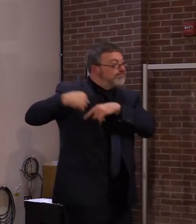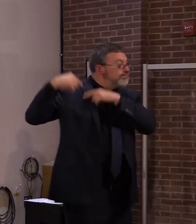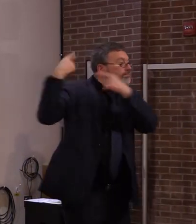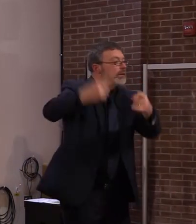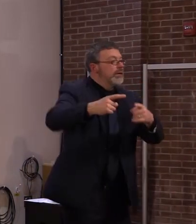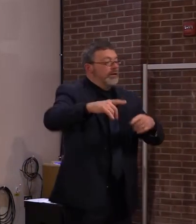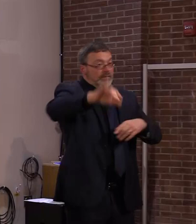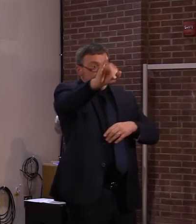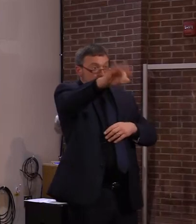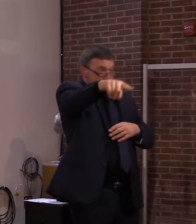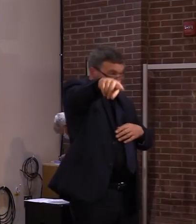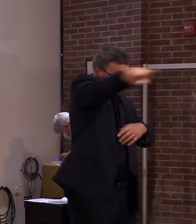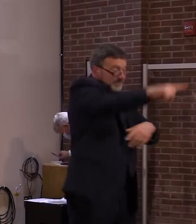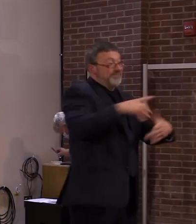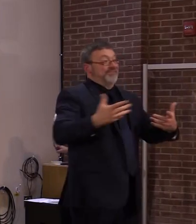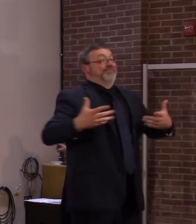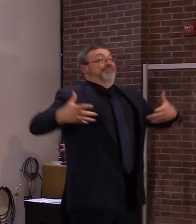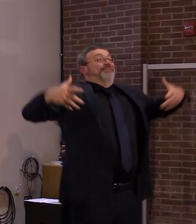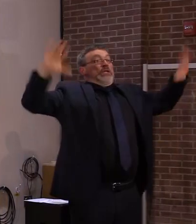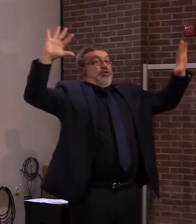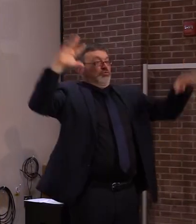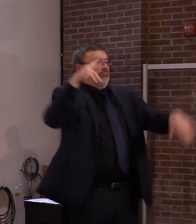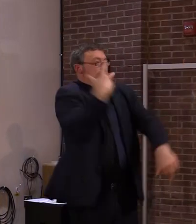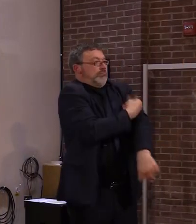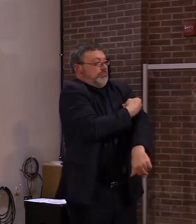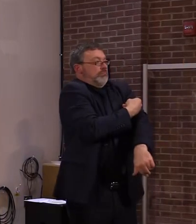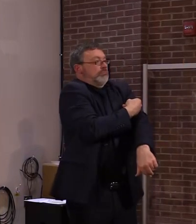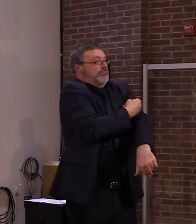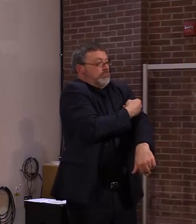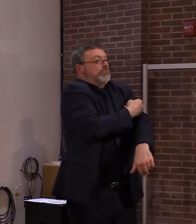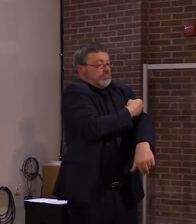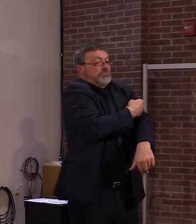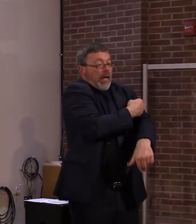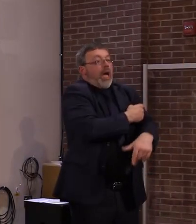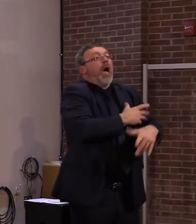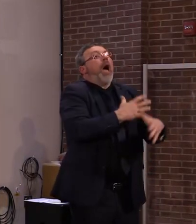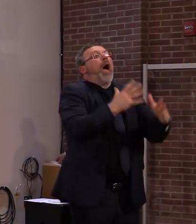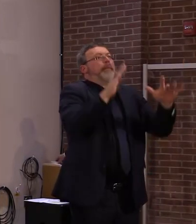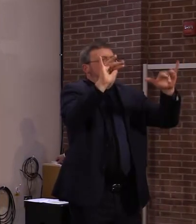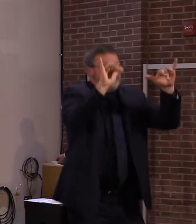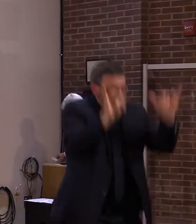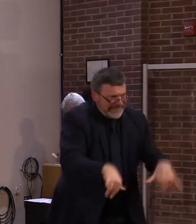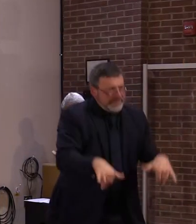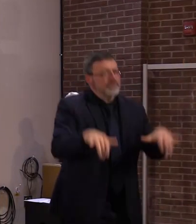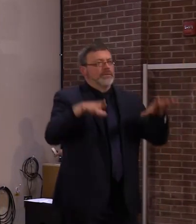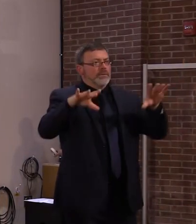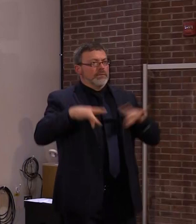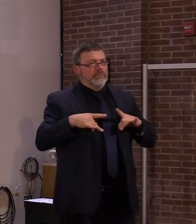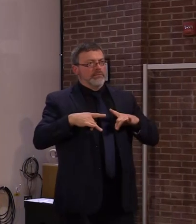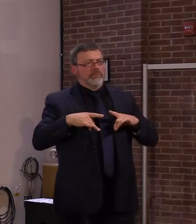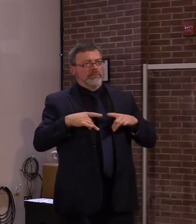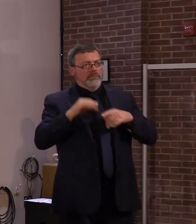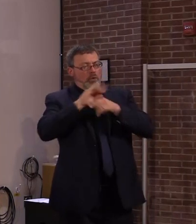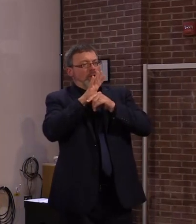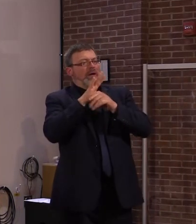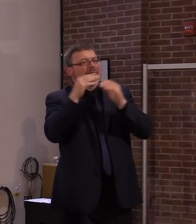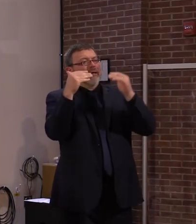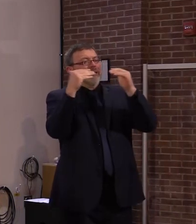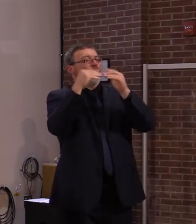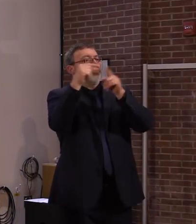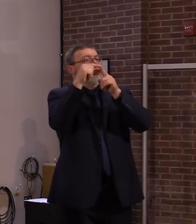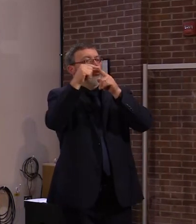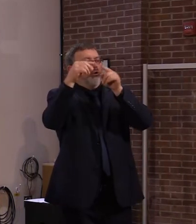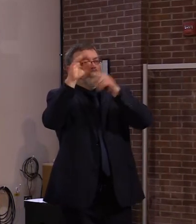might get what's called a breakthrough case, that's the term that's used, meaning you got COVID after you were vaccinated,